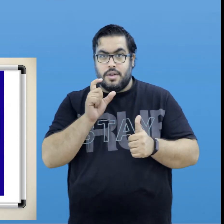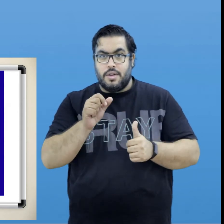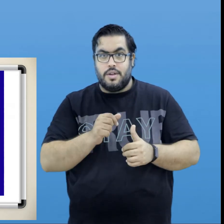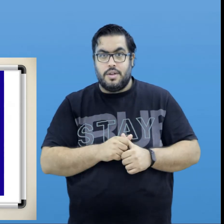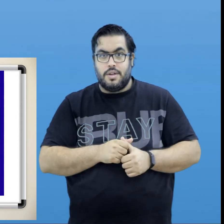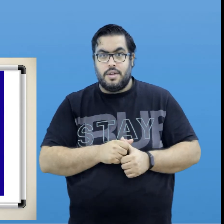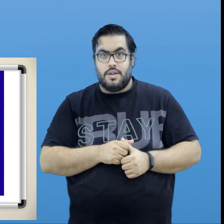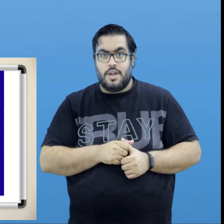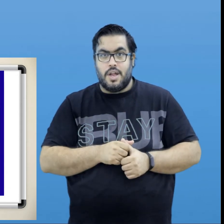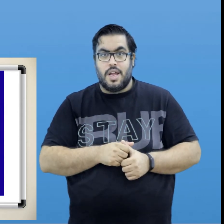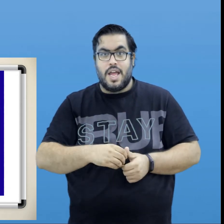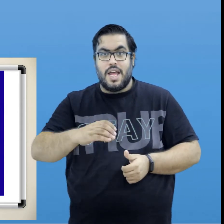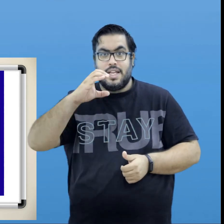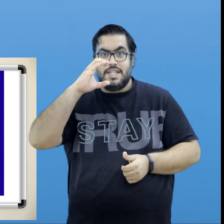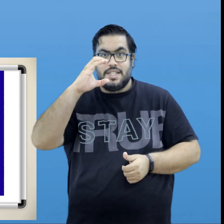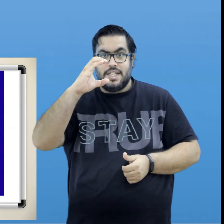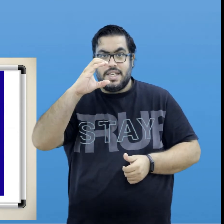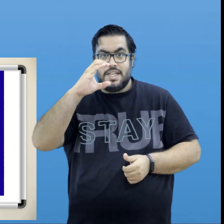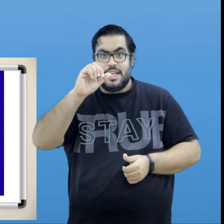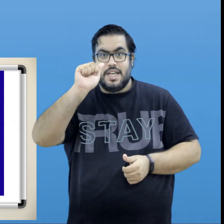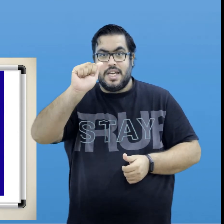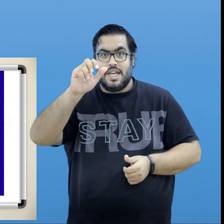The answer is,